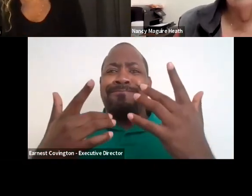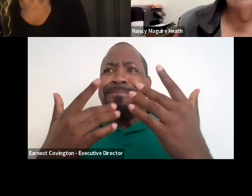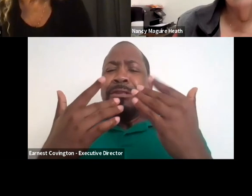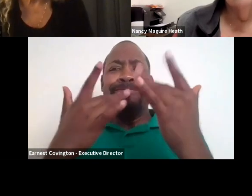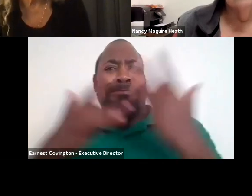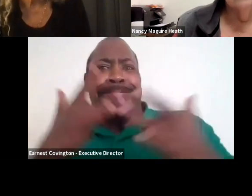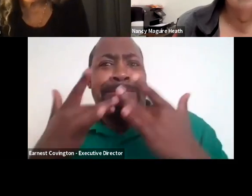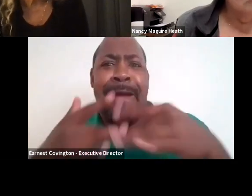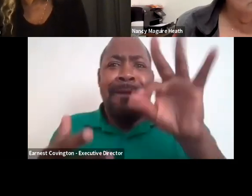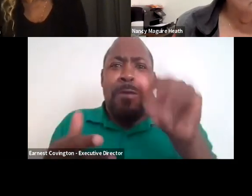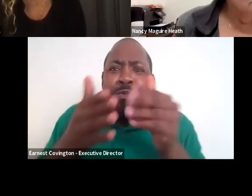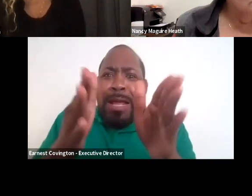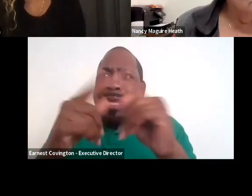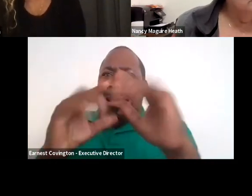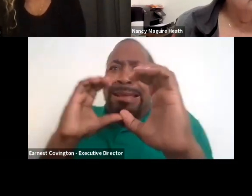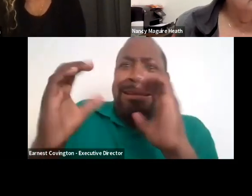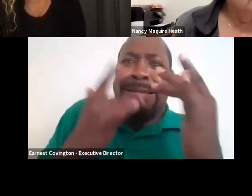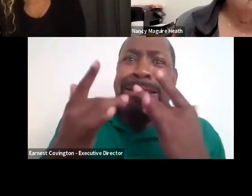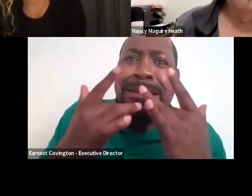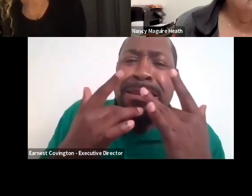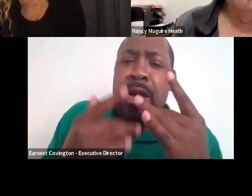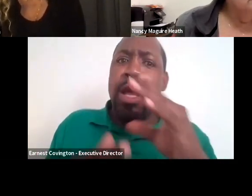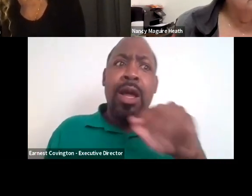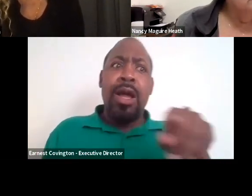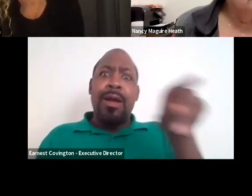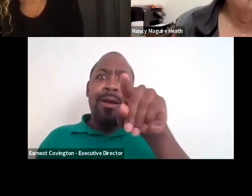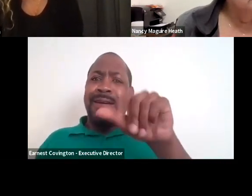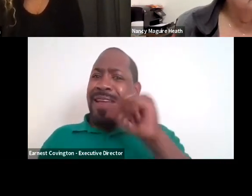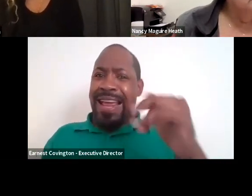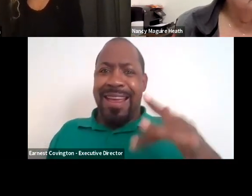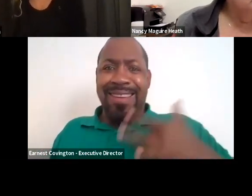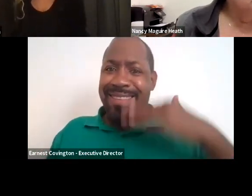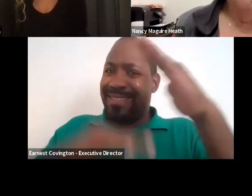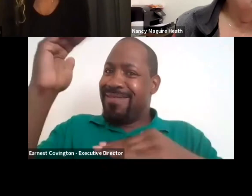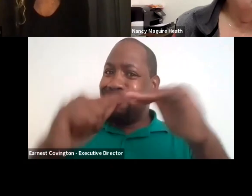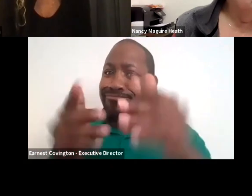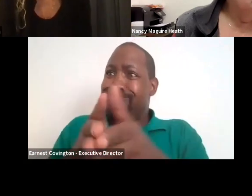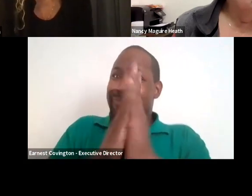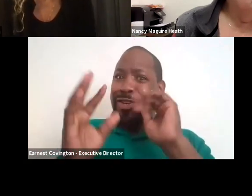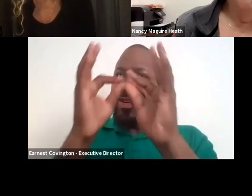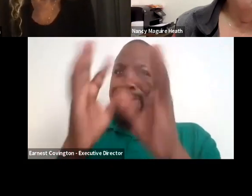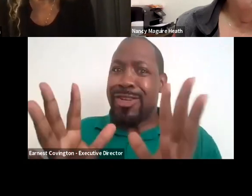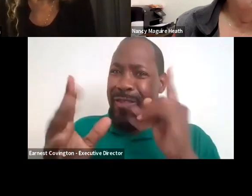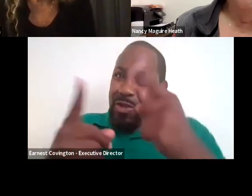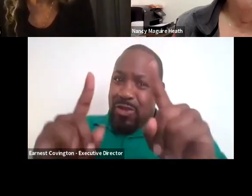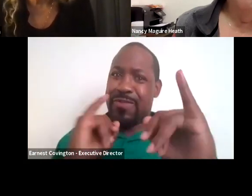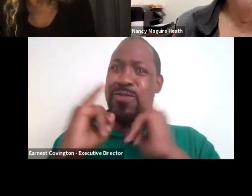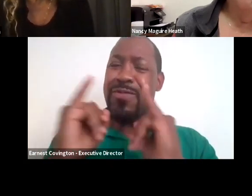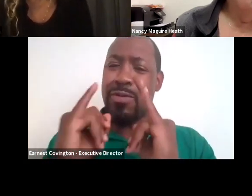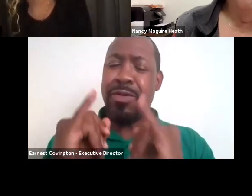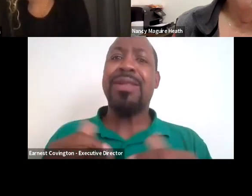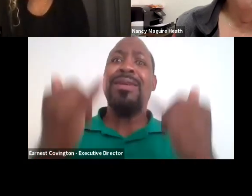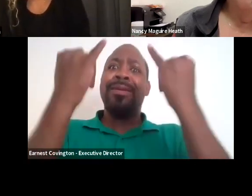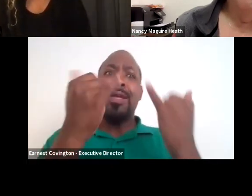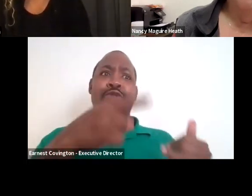and just write notes back and forth? There's this scarcity kind of mentality of how am I going to communicate? And people don't feel comfortable asking